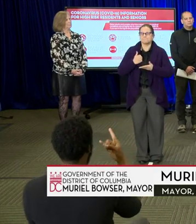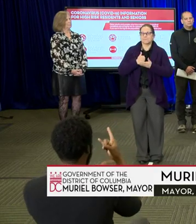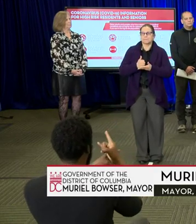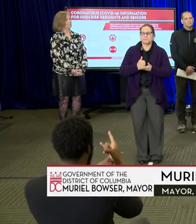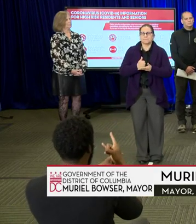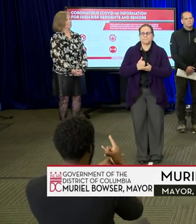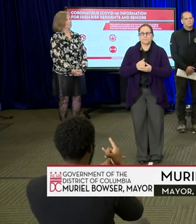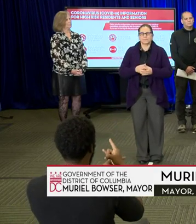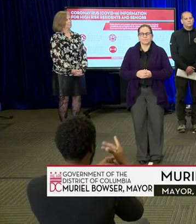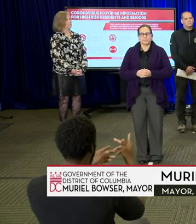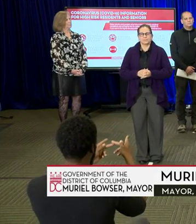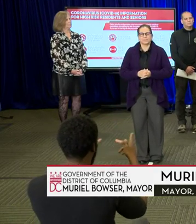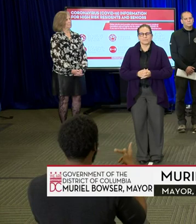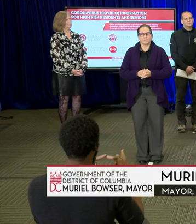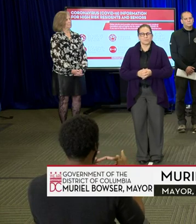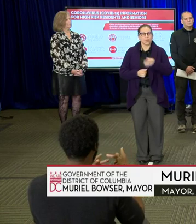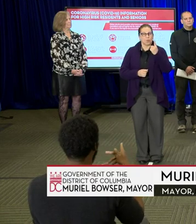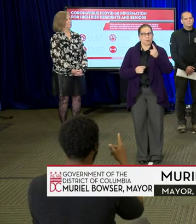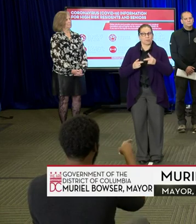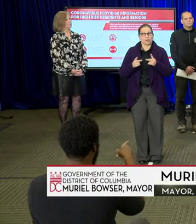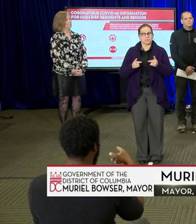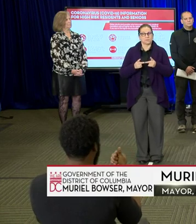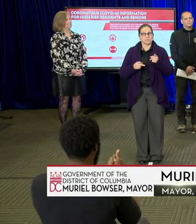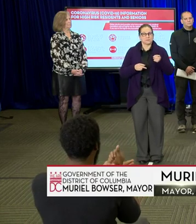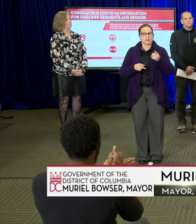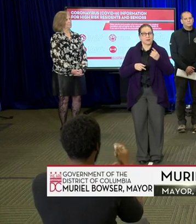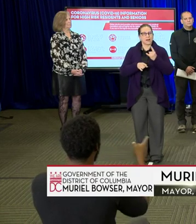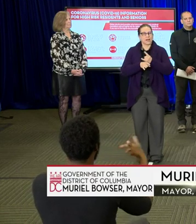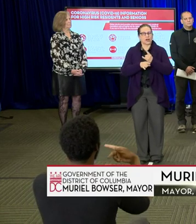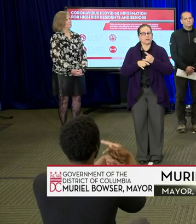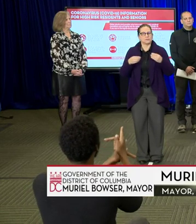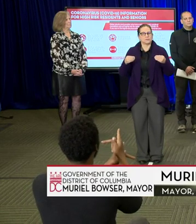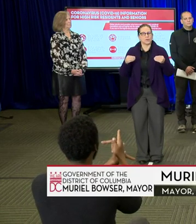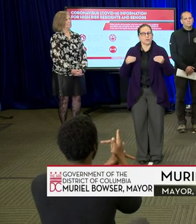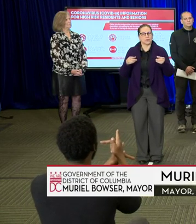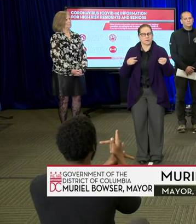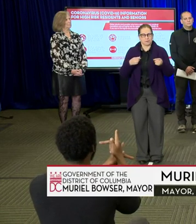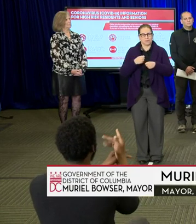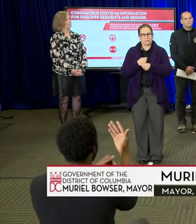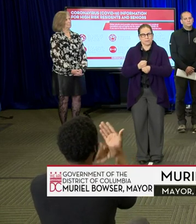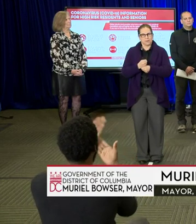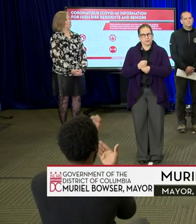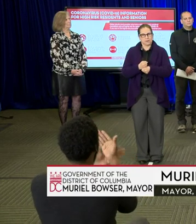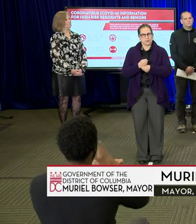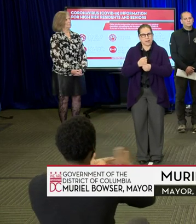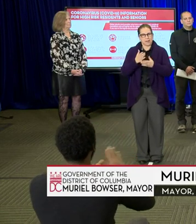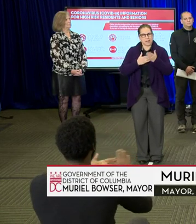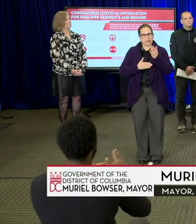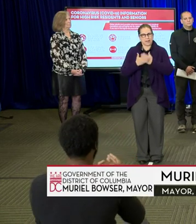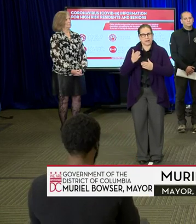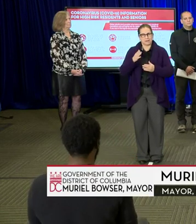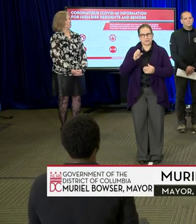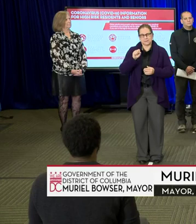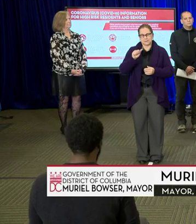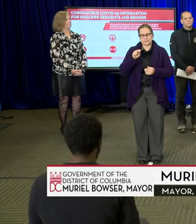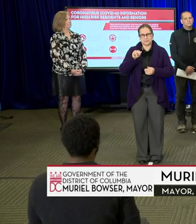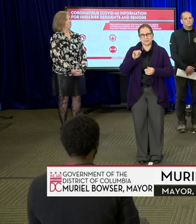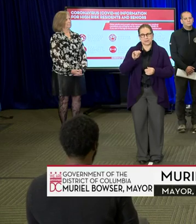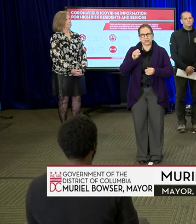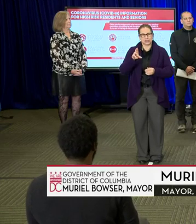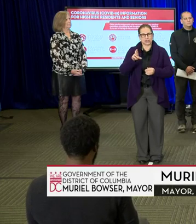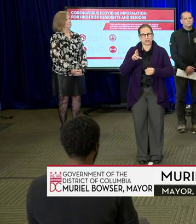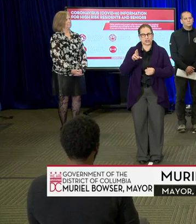Republic Restoratives, who is helping us to produce 1,000 gallons of hand sanitizers that we can make